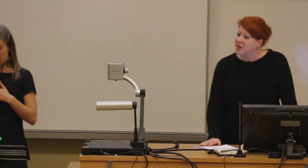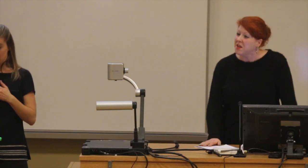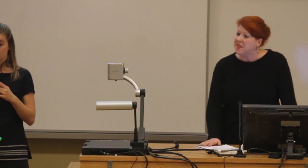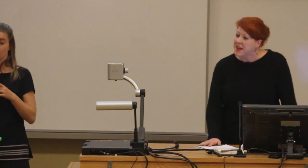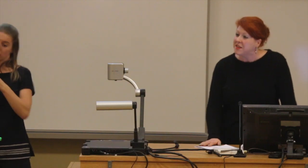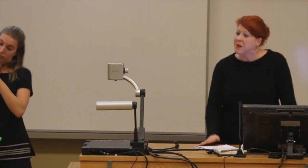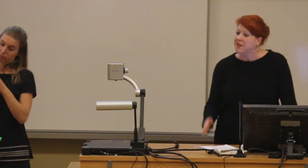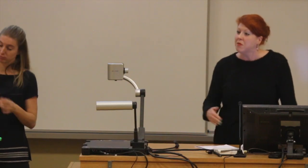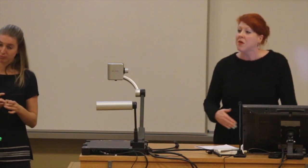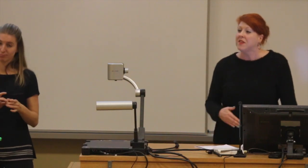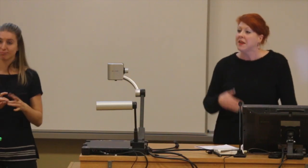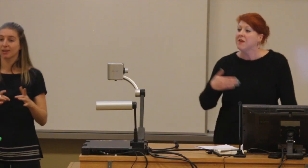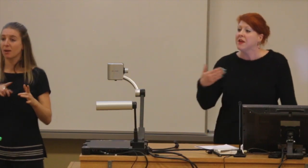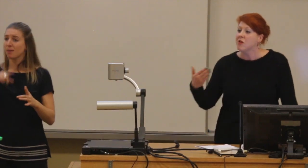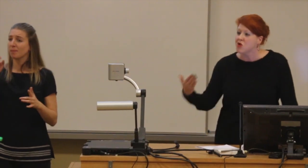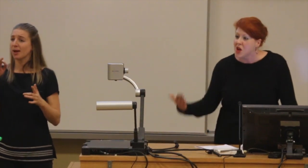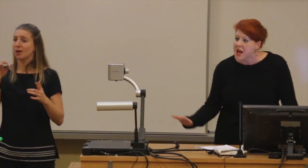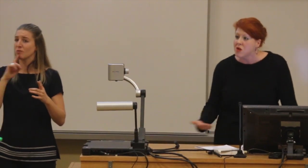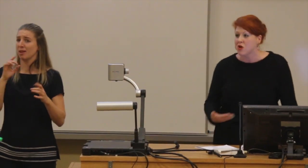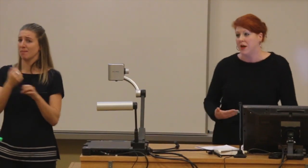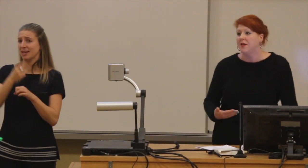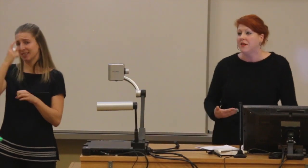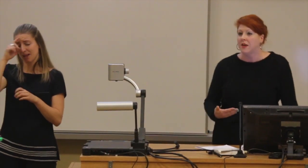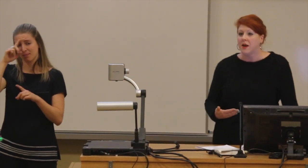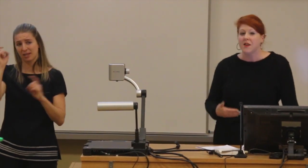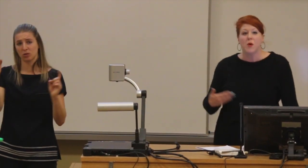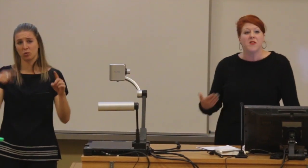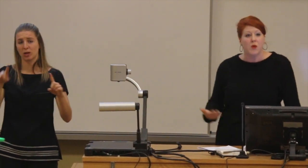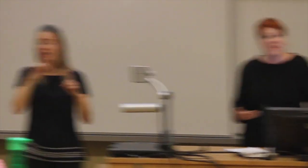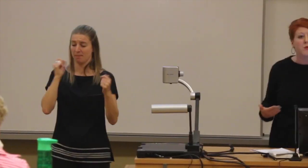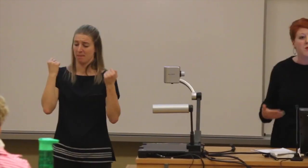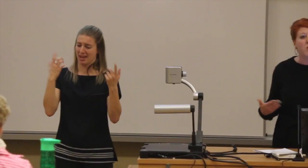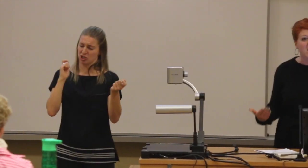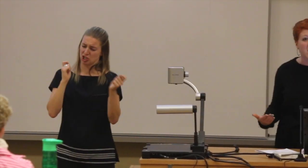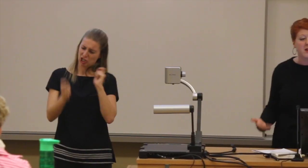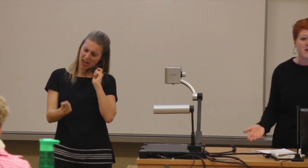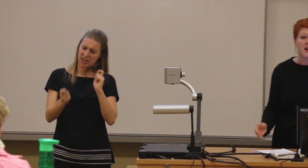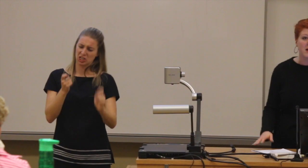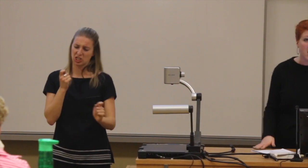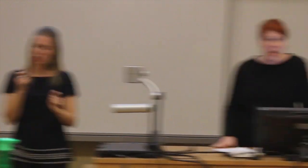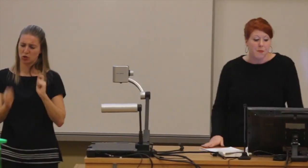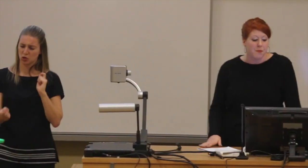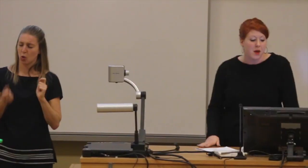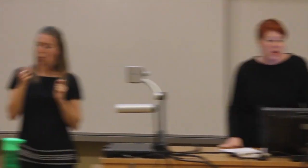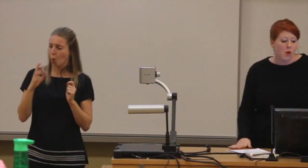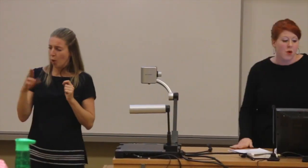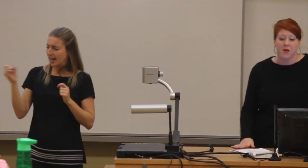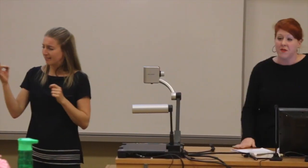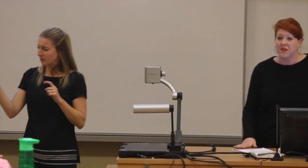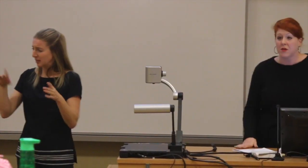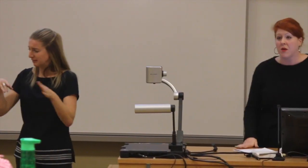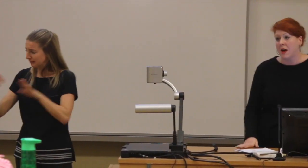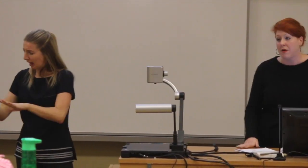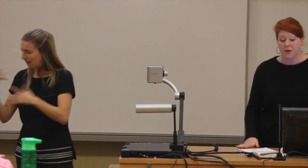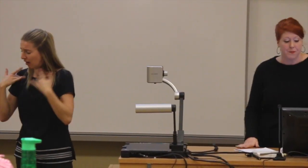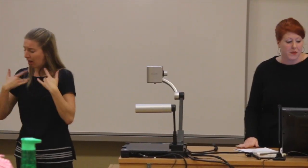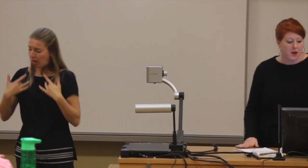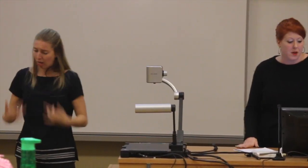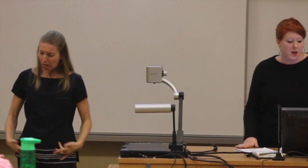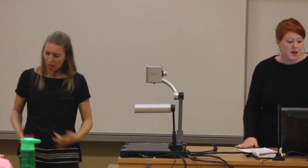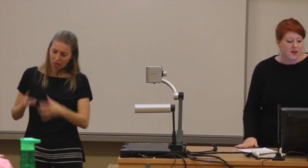again, that makes a lot of sense because there are significant changes as well as wrestling with mortality that can come with our physical